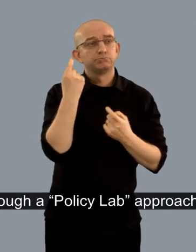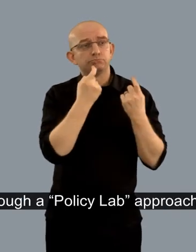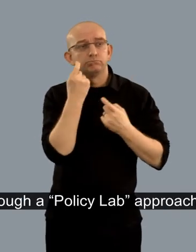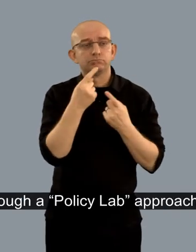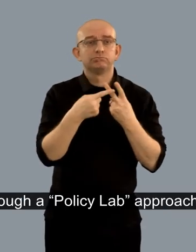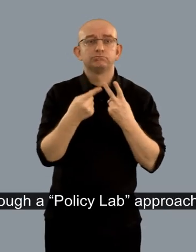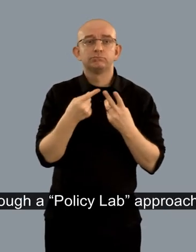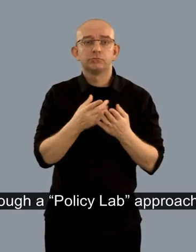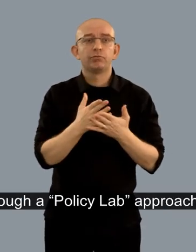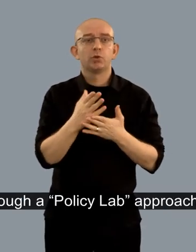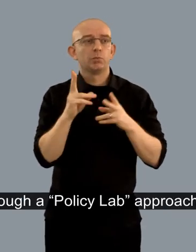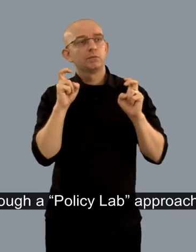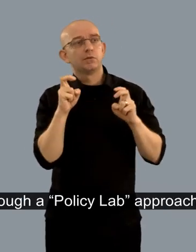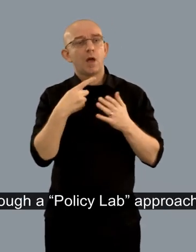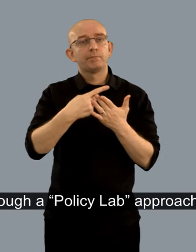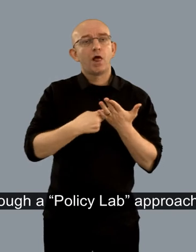policy lab approach.